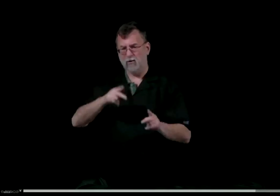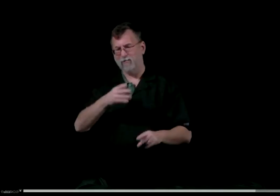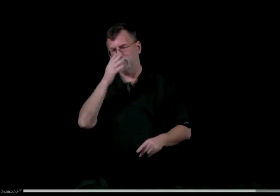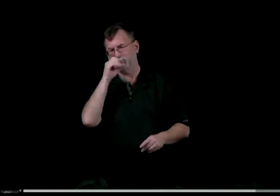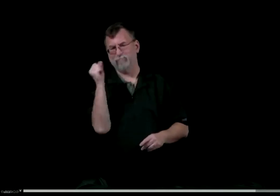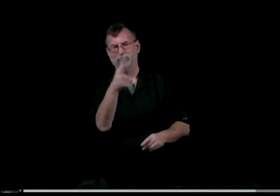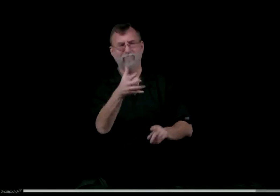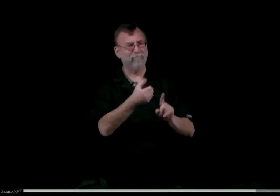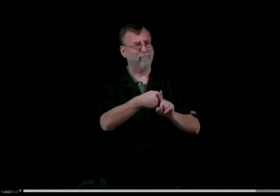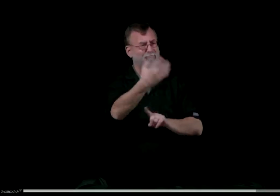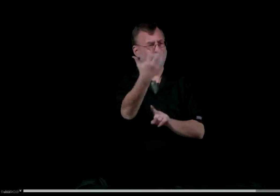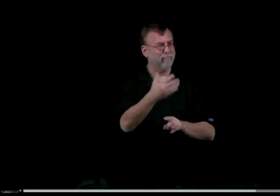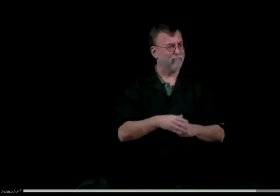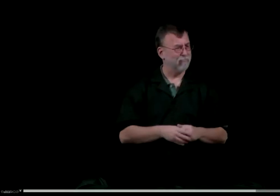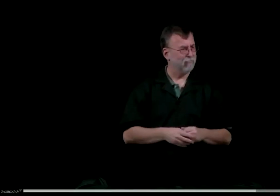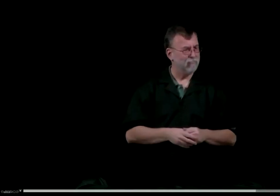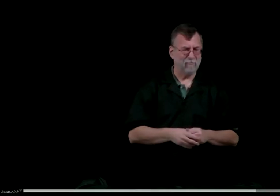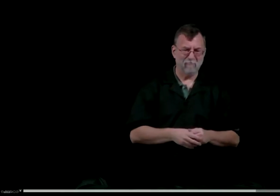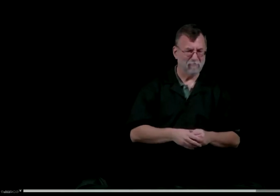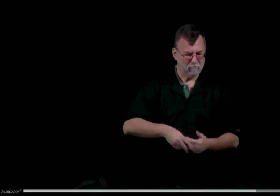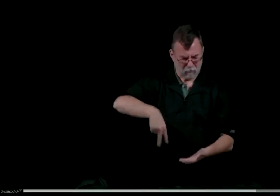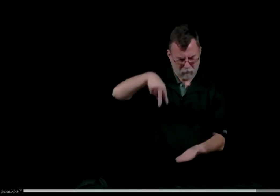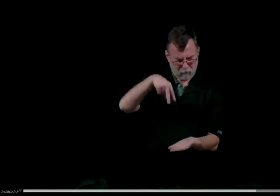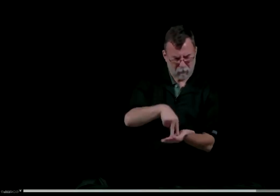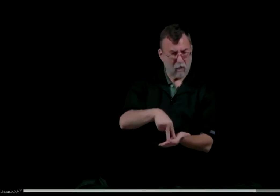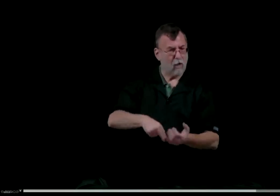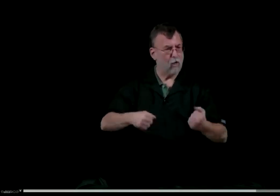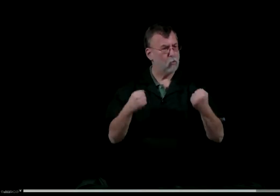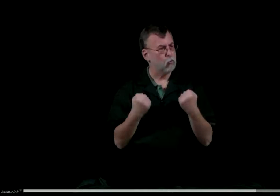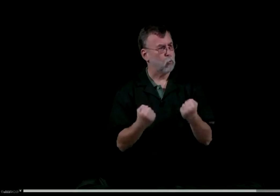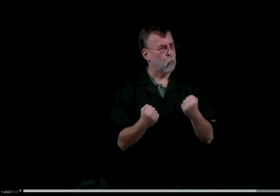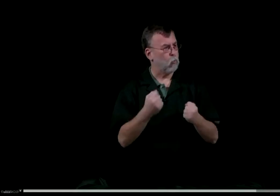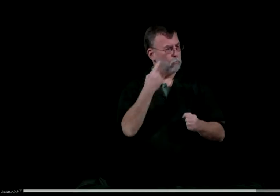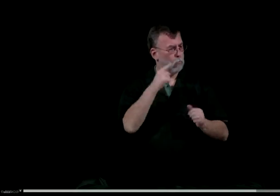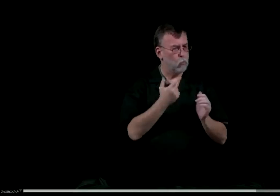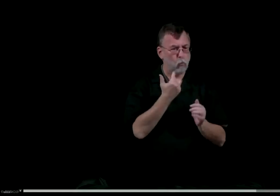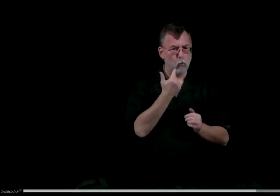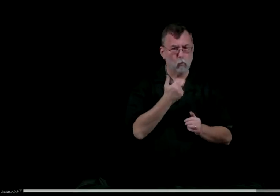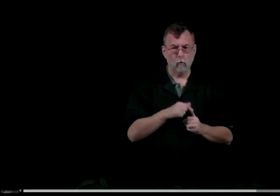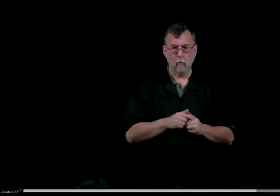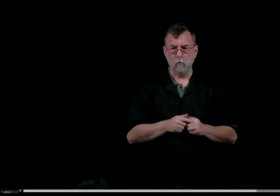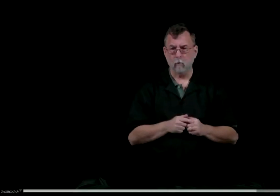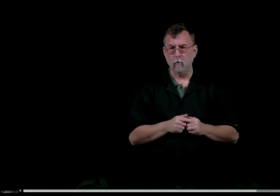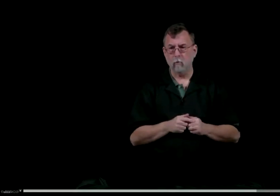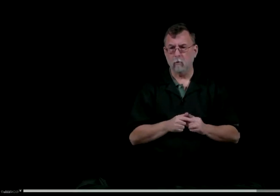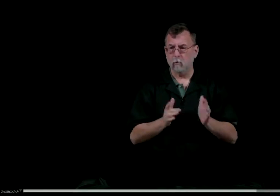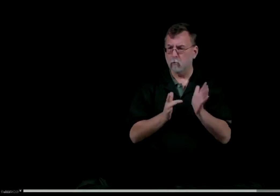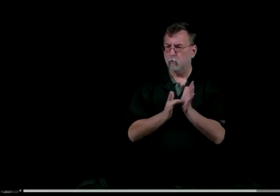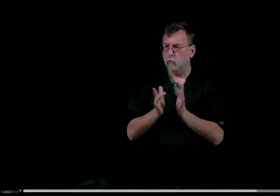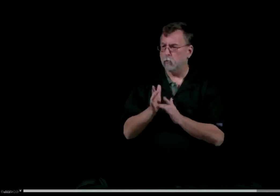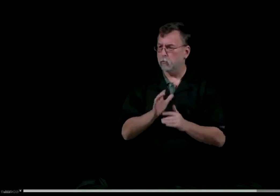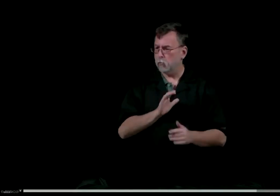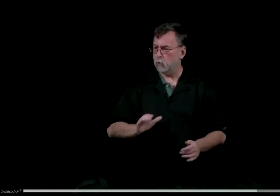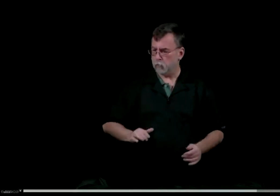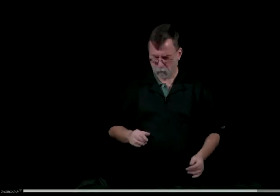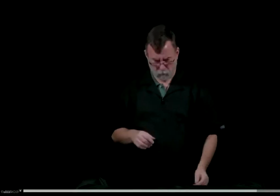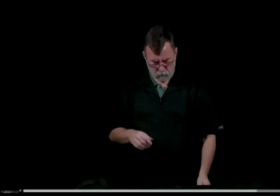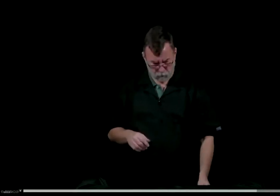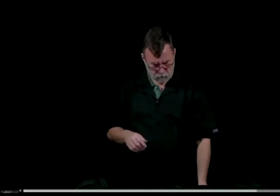Or, you know, people who don't care, who want to discard us. We have to stand strong for who? For Jesus.